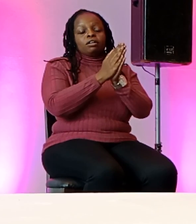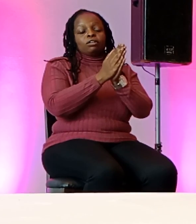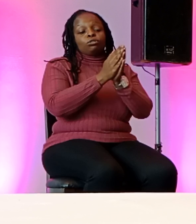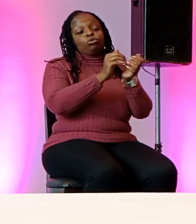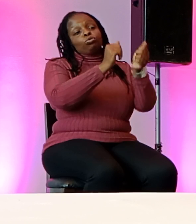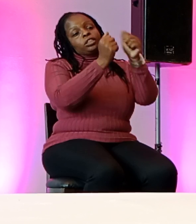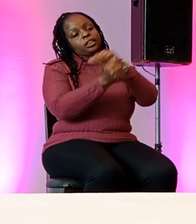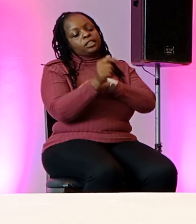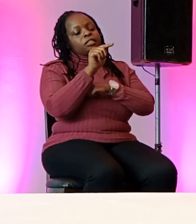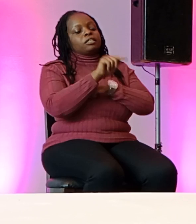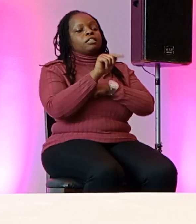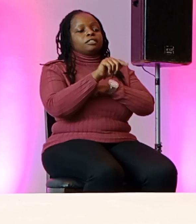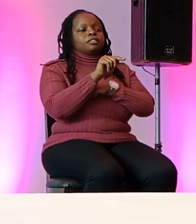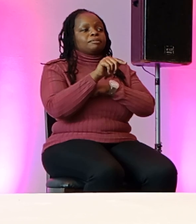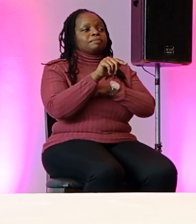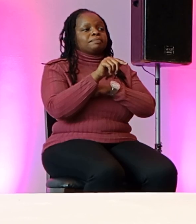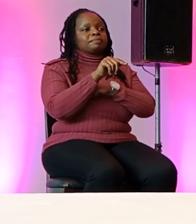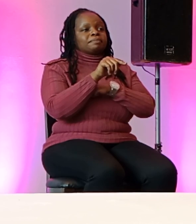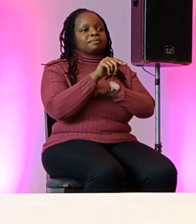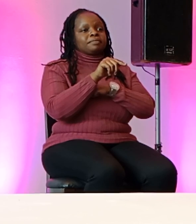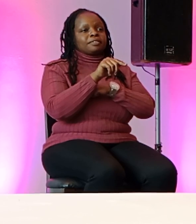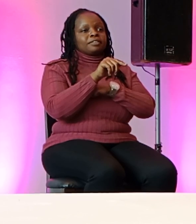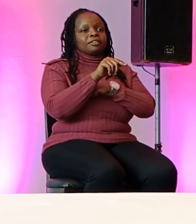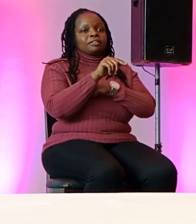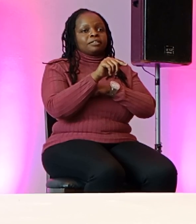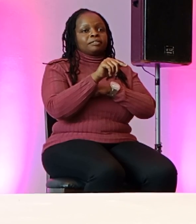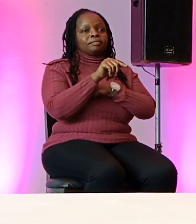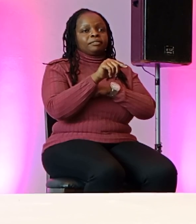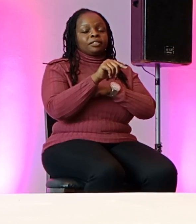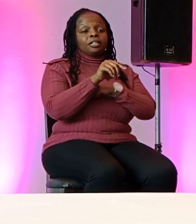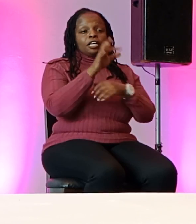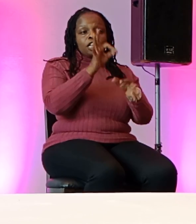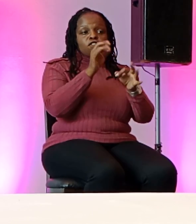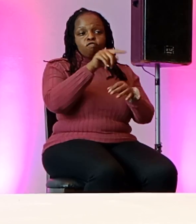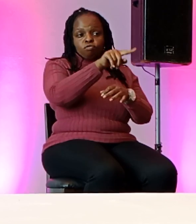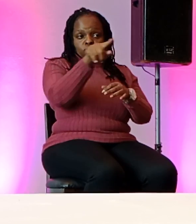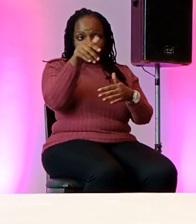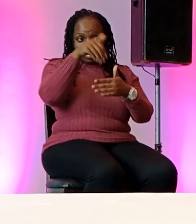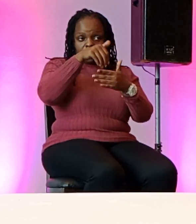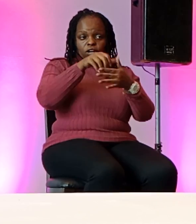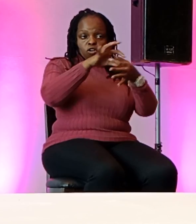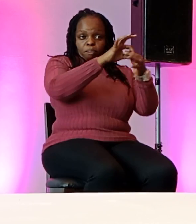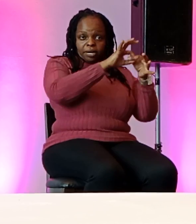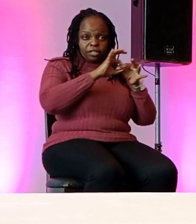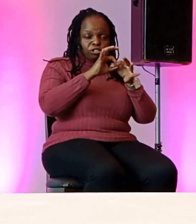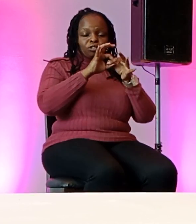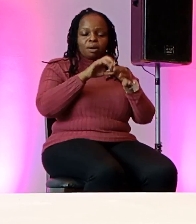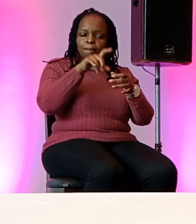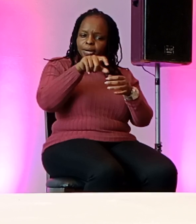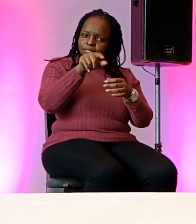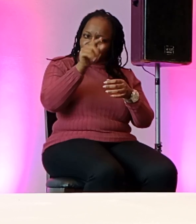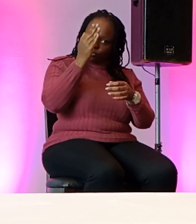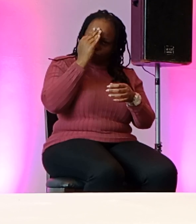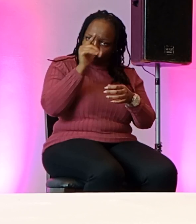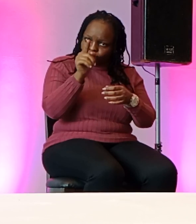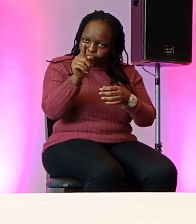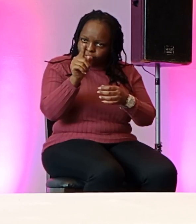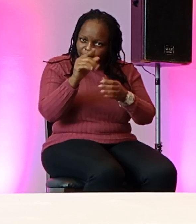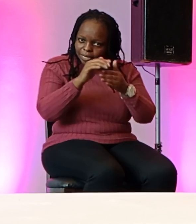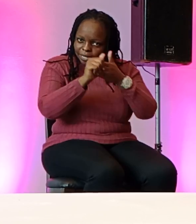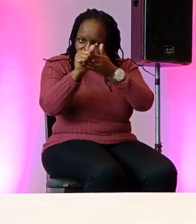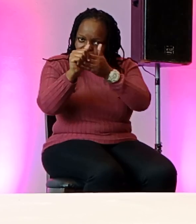to change this? One of it is, if you are in a corporation, locate her and hold her